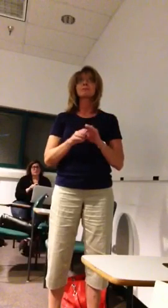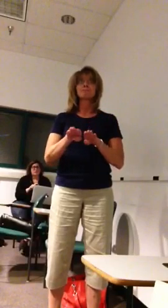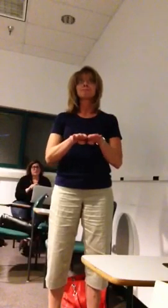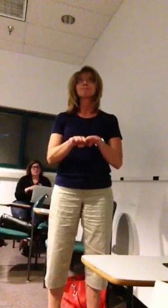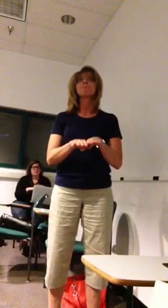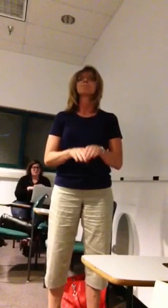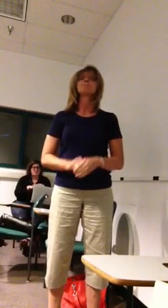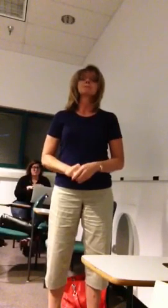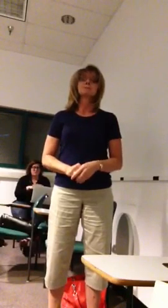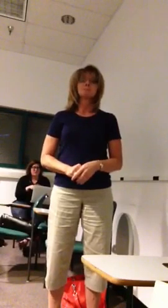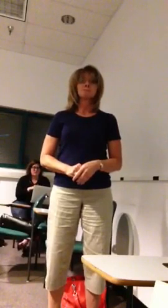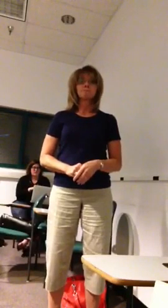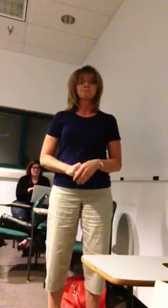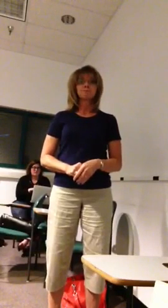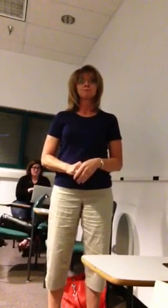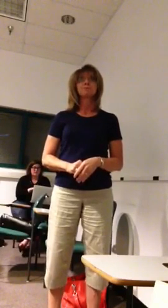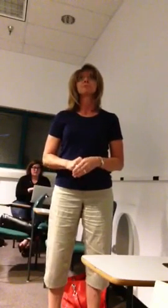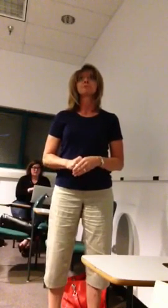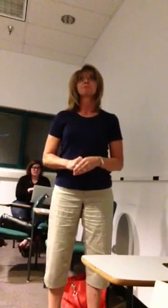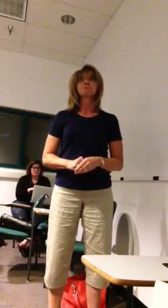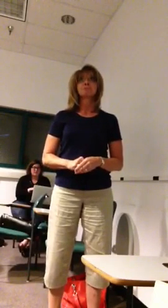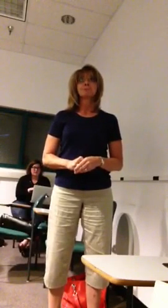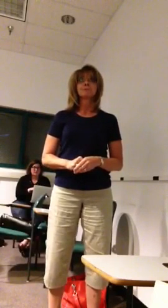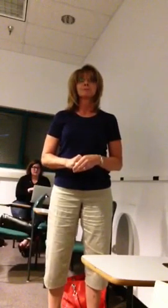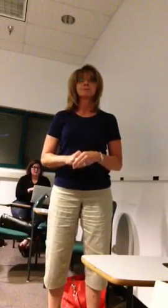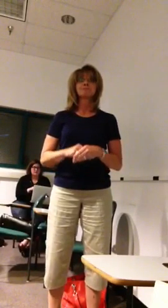It's the jigsaw that's kind of like a puzzle.